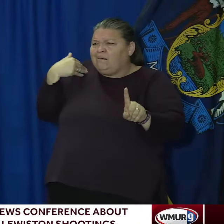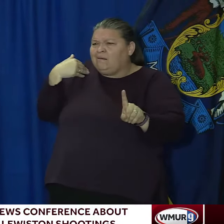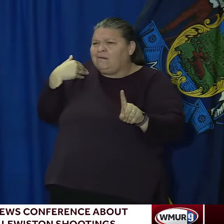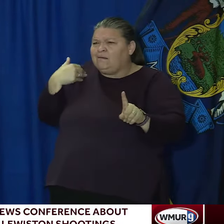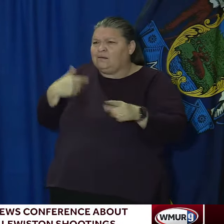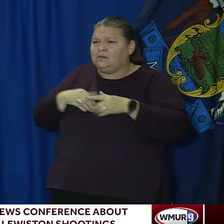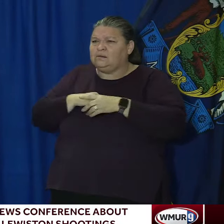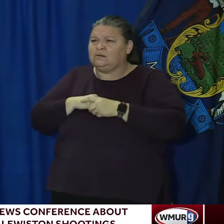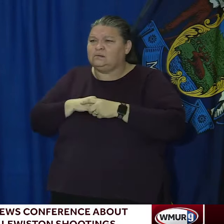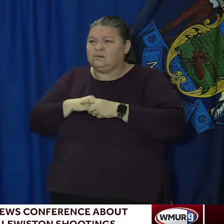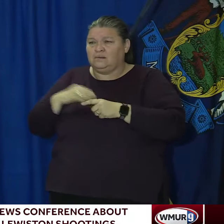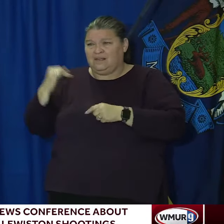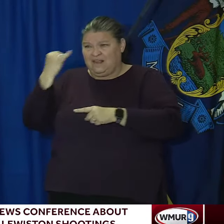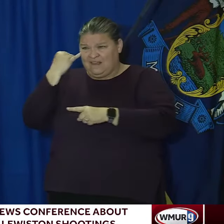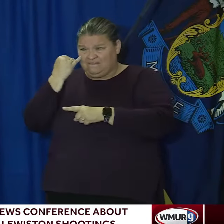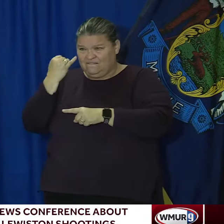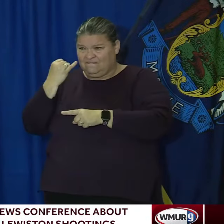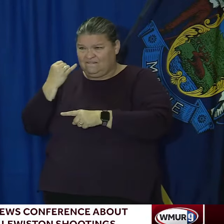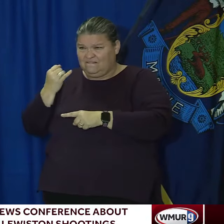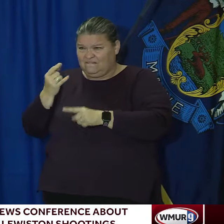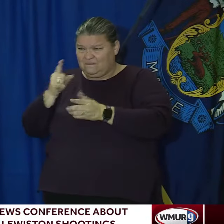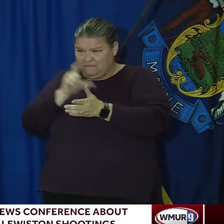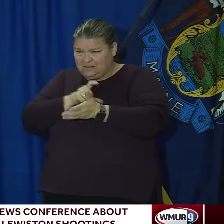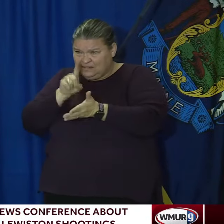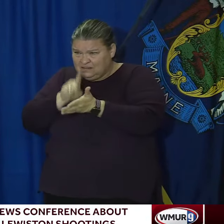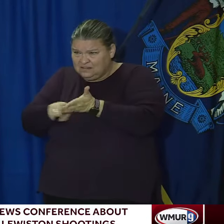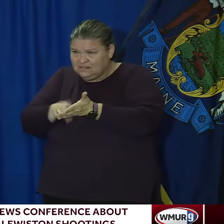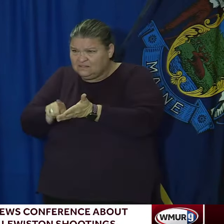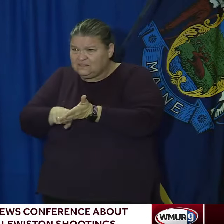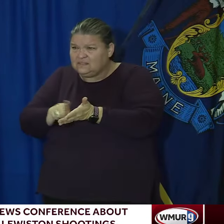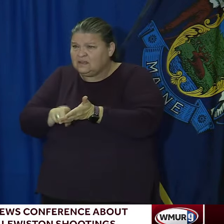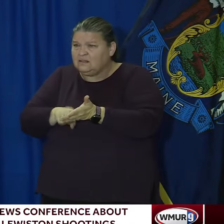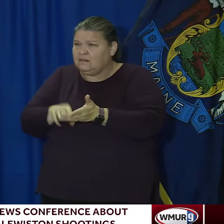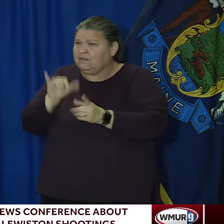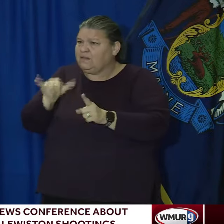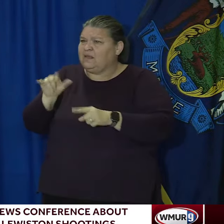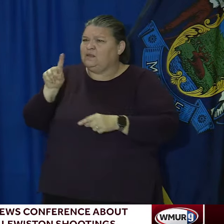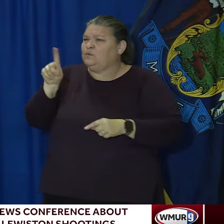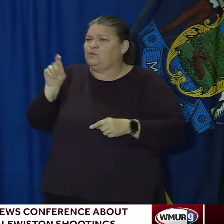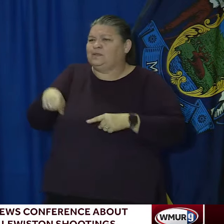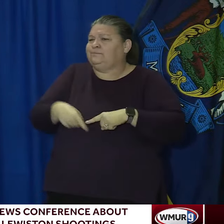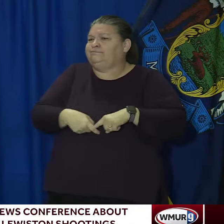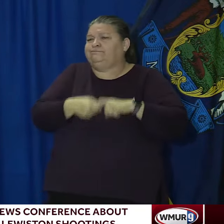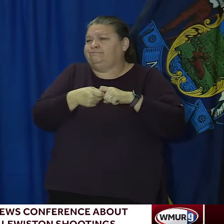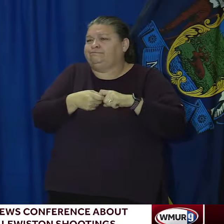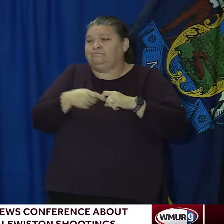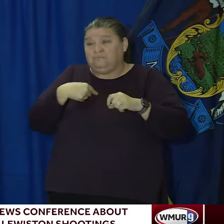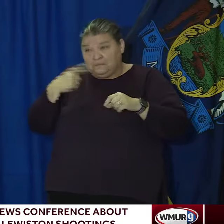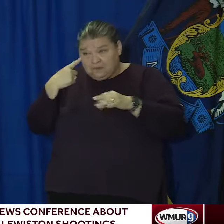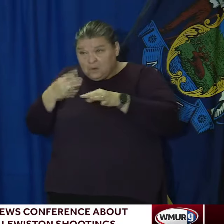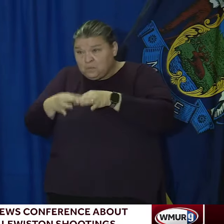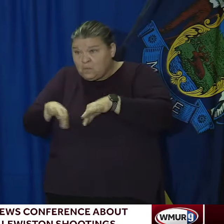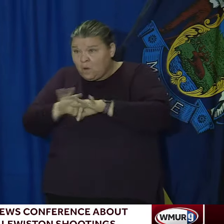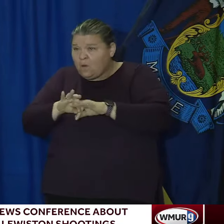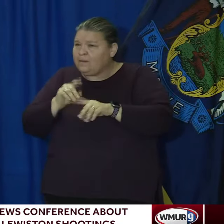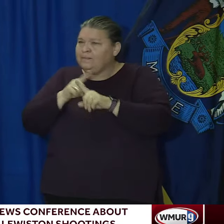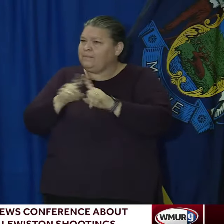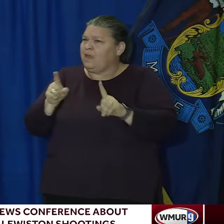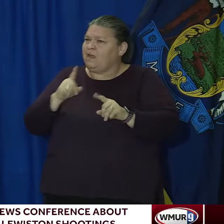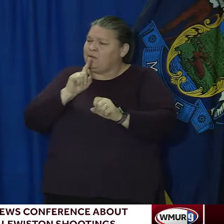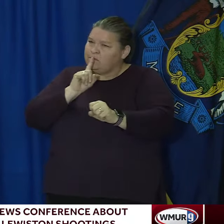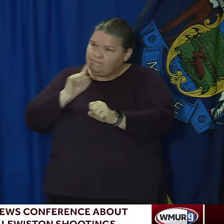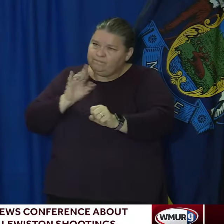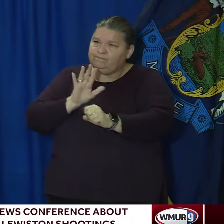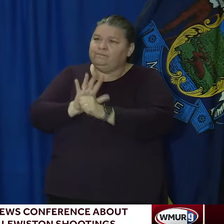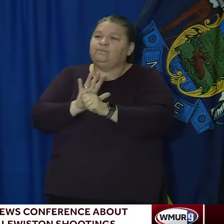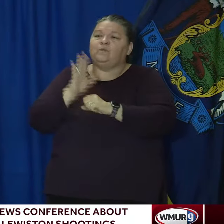enforcement investigative question, and I think those questions are important, but but I can assure you those questions will be answered in